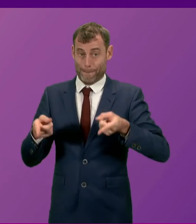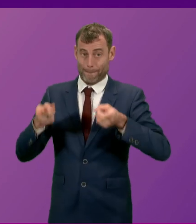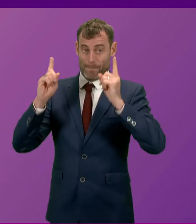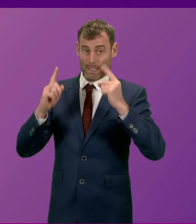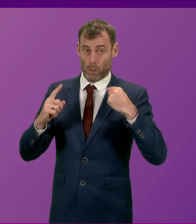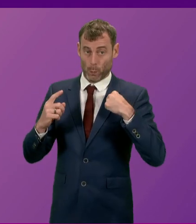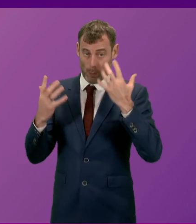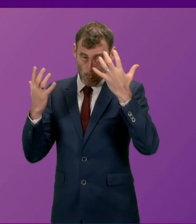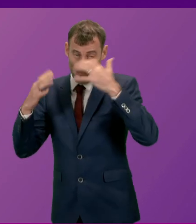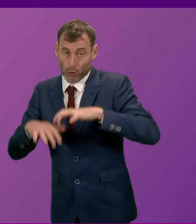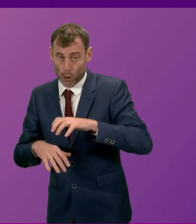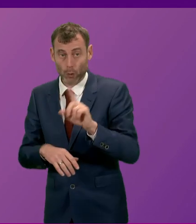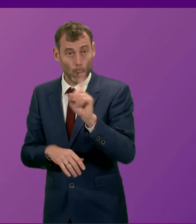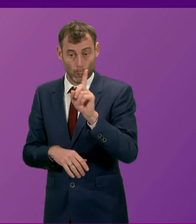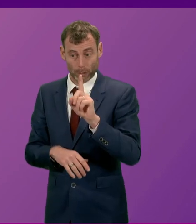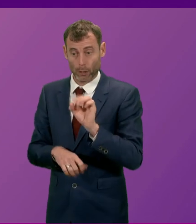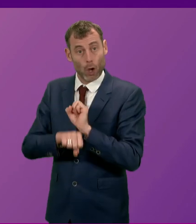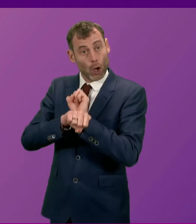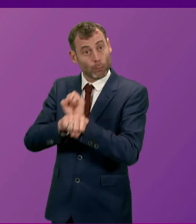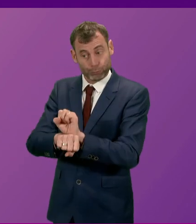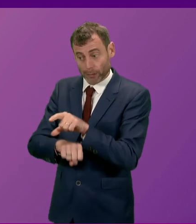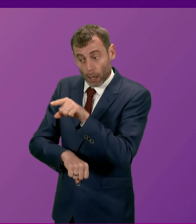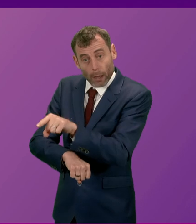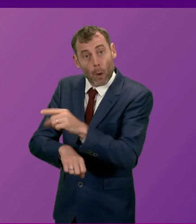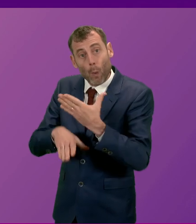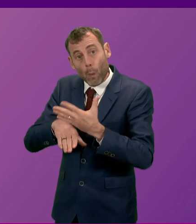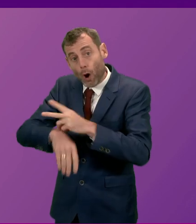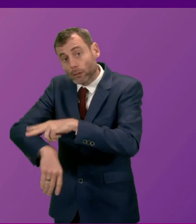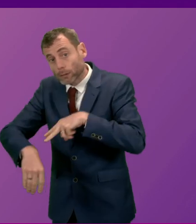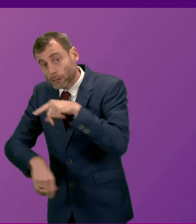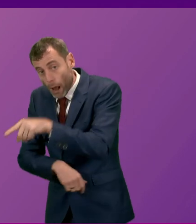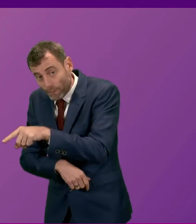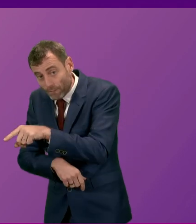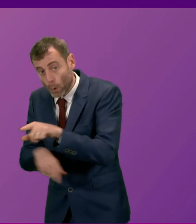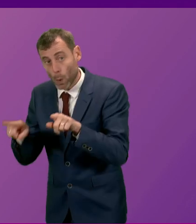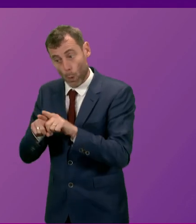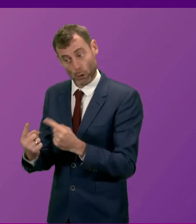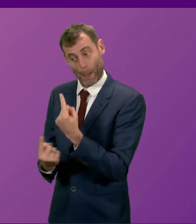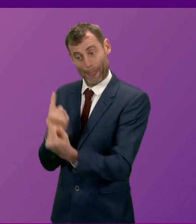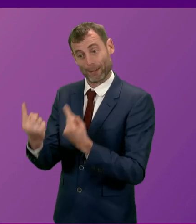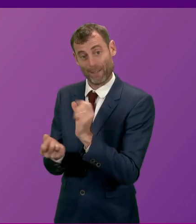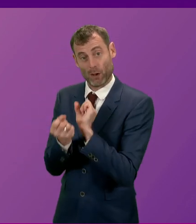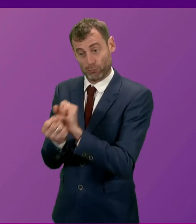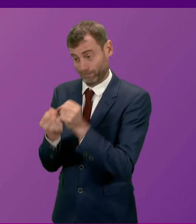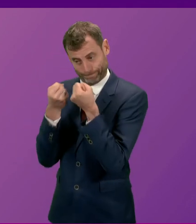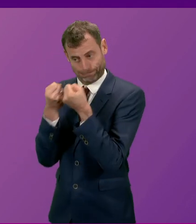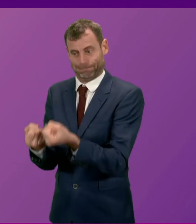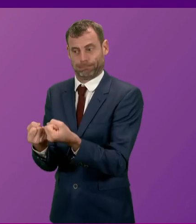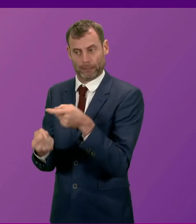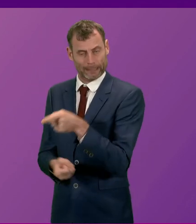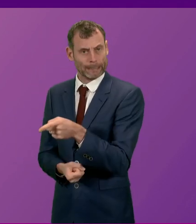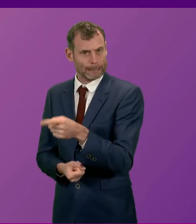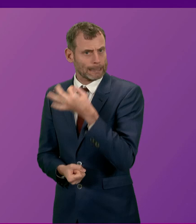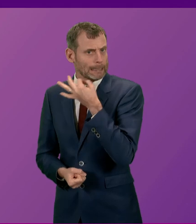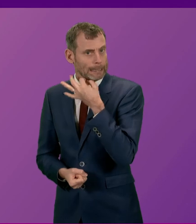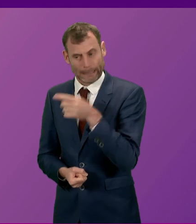for the well-being of prison officer staff and for prisoners as a consequence of the level of congestion there is in our prisons. So